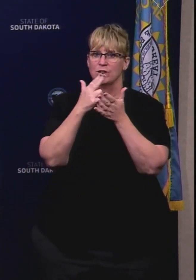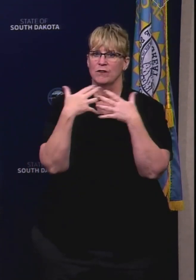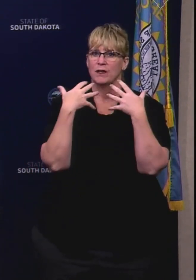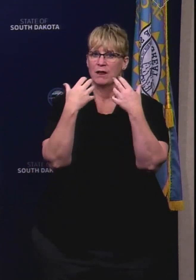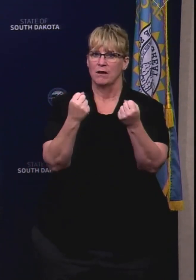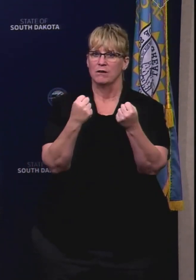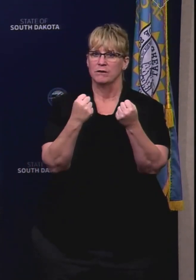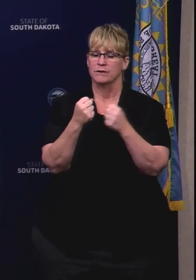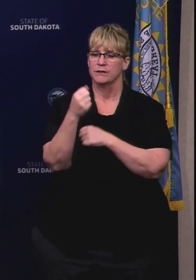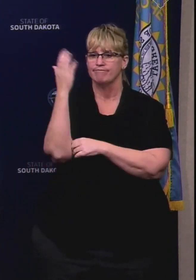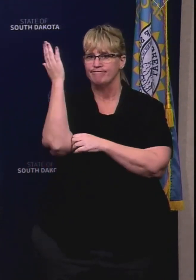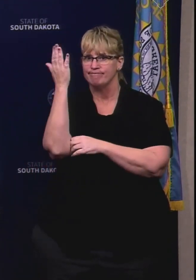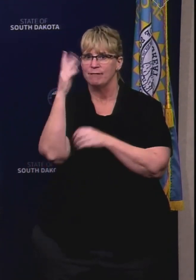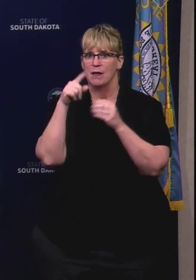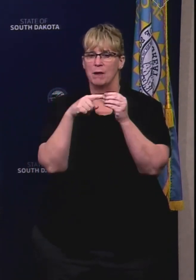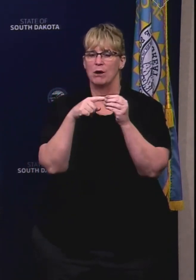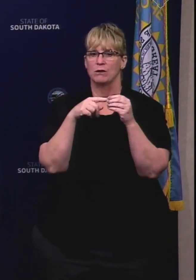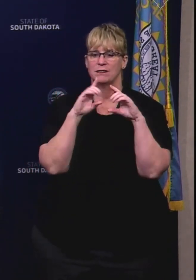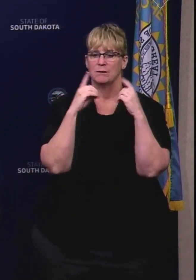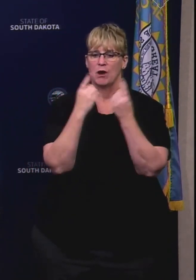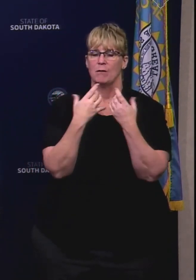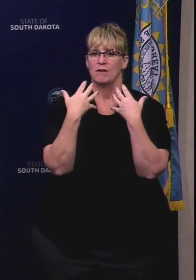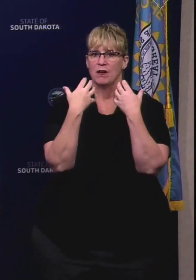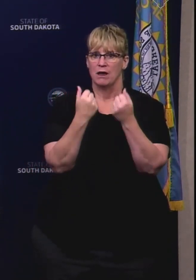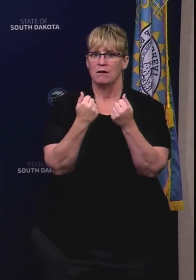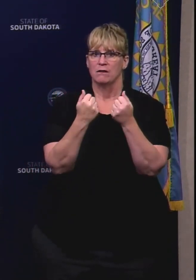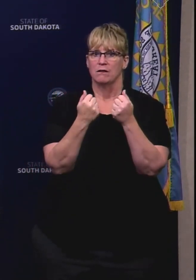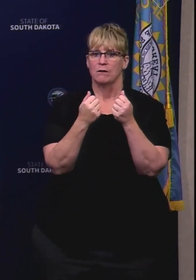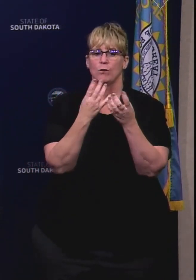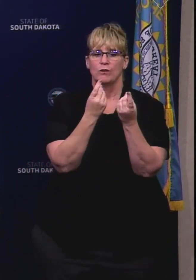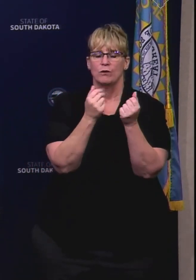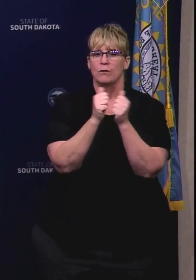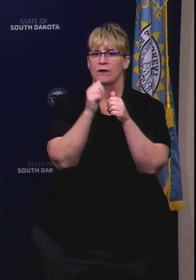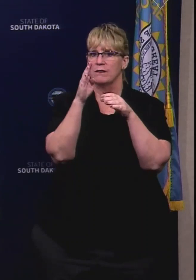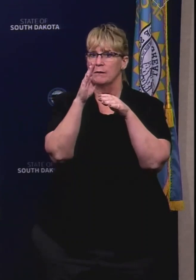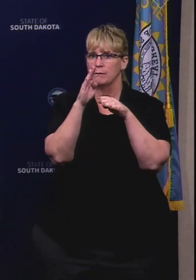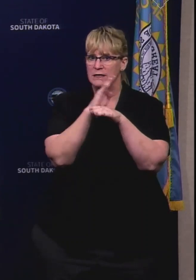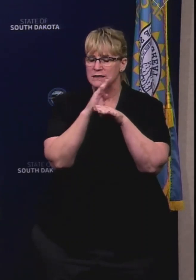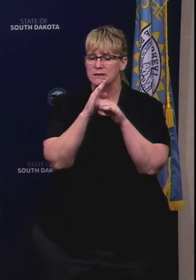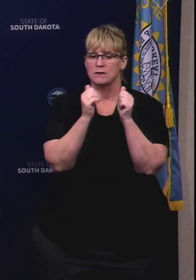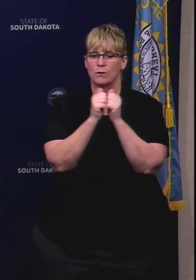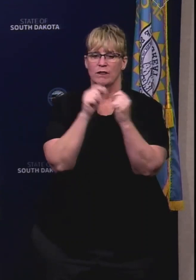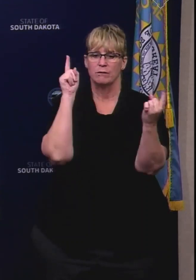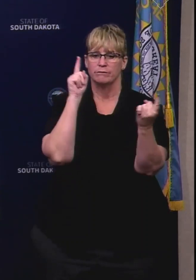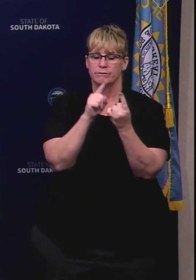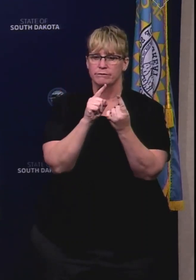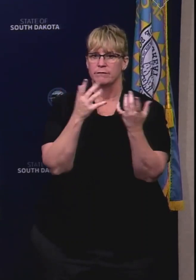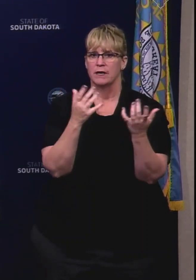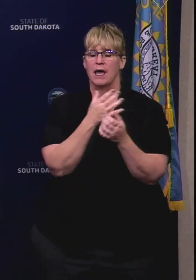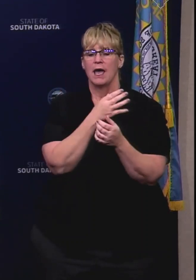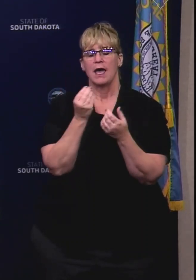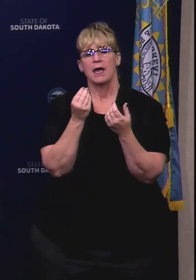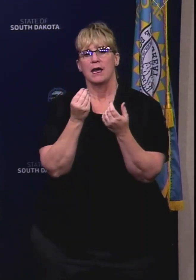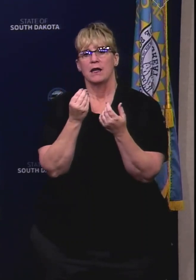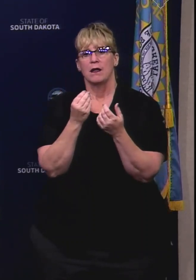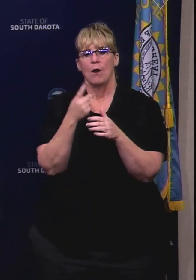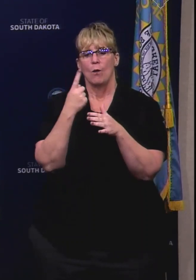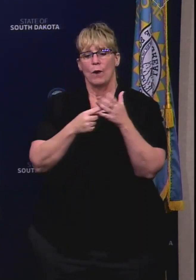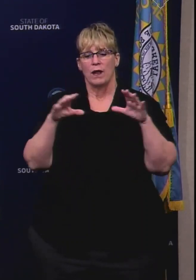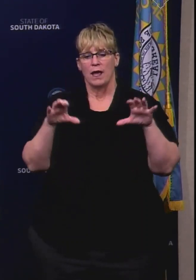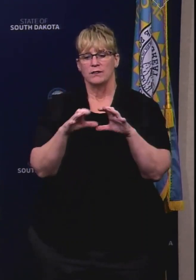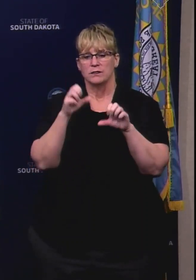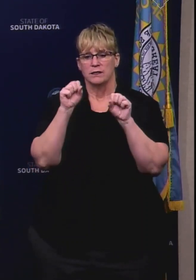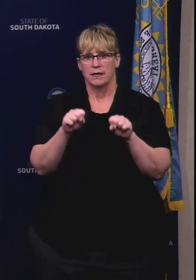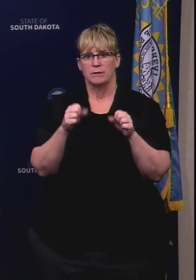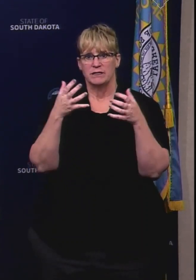give us an update on what the Department of Health is doing to work with these businesses on mitigation measures, and then what actions can be